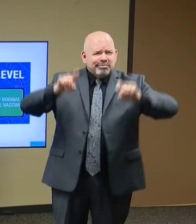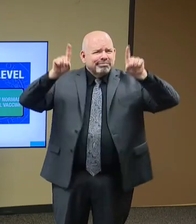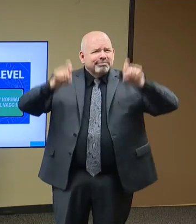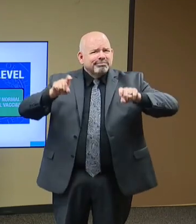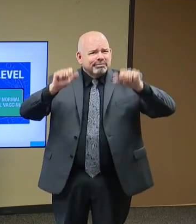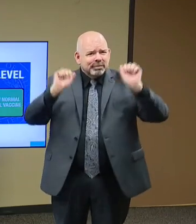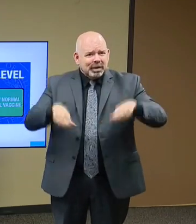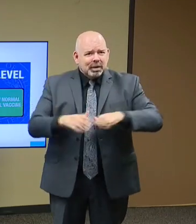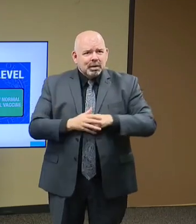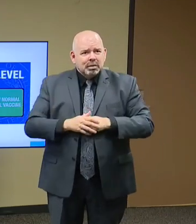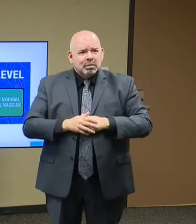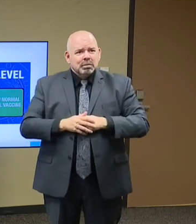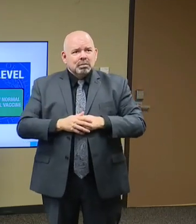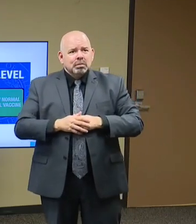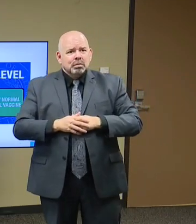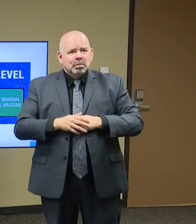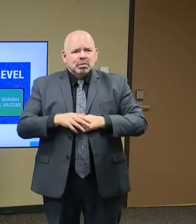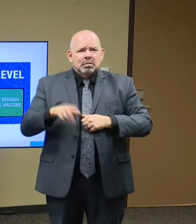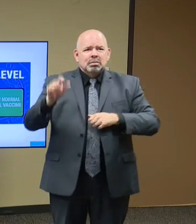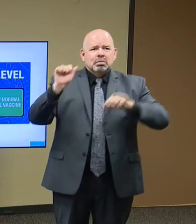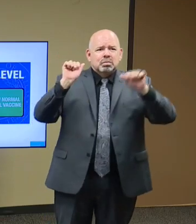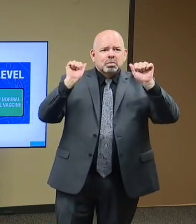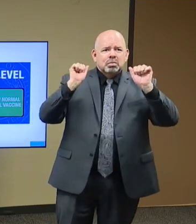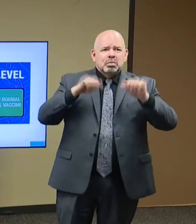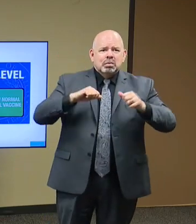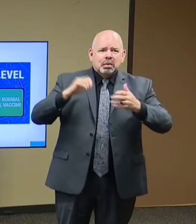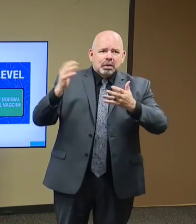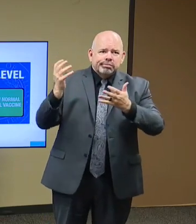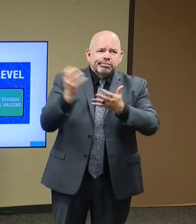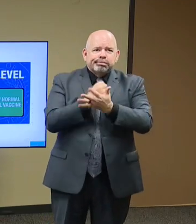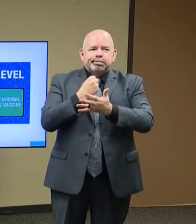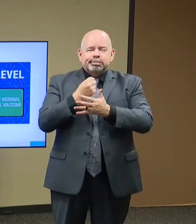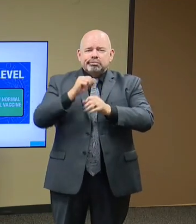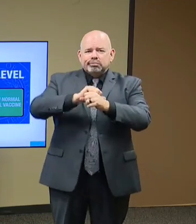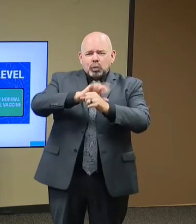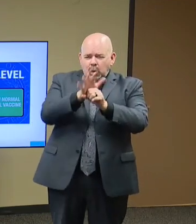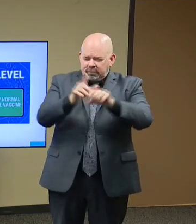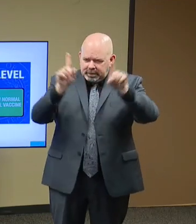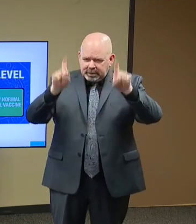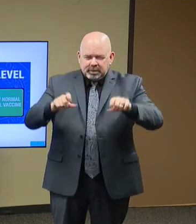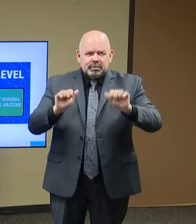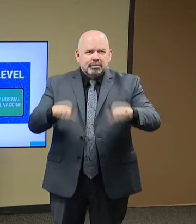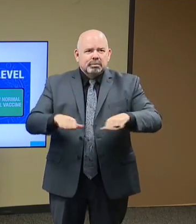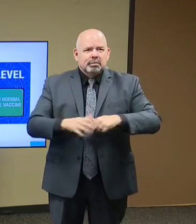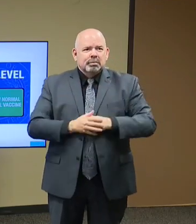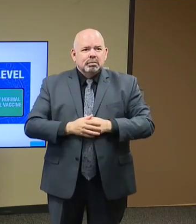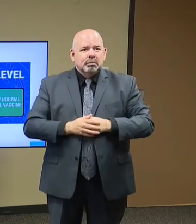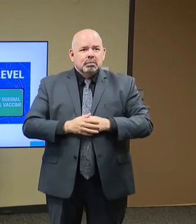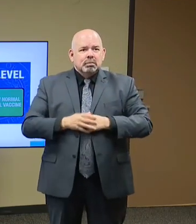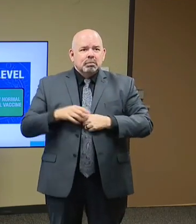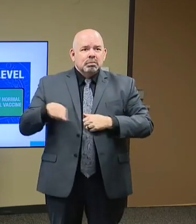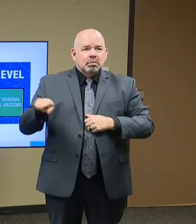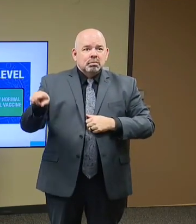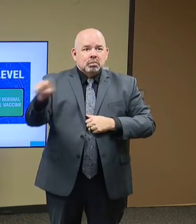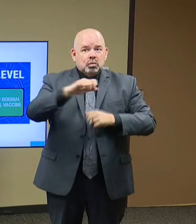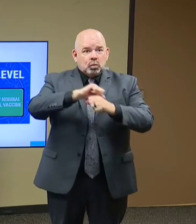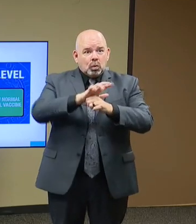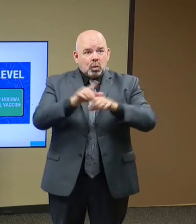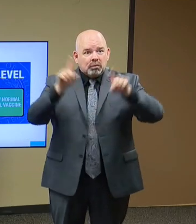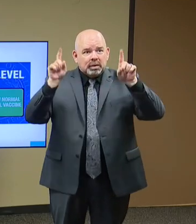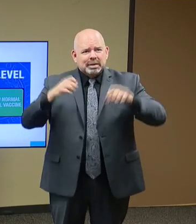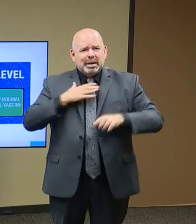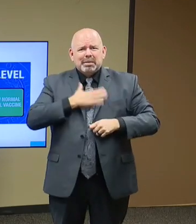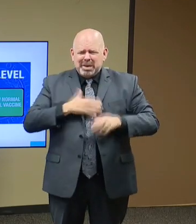can now get a COVID test. So if you want a COVID test, please get one. That way you can know your